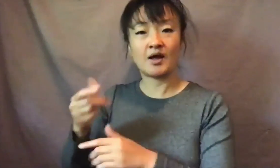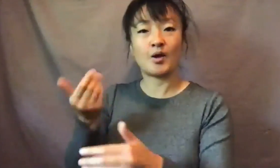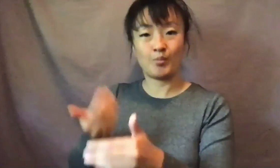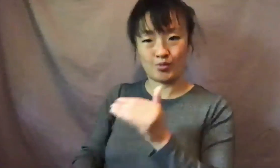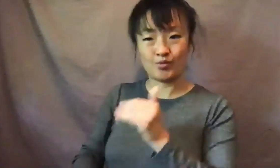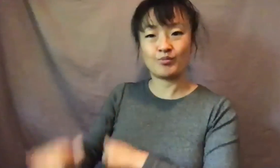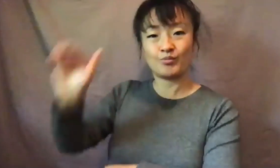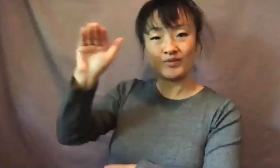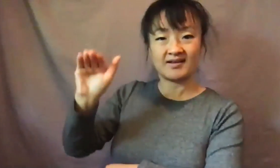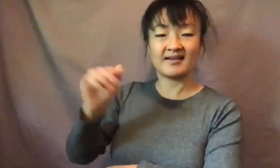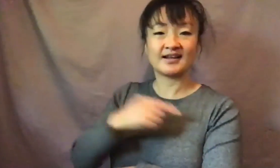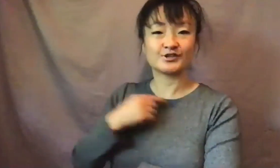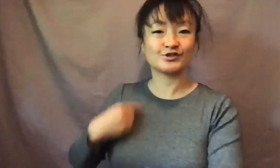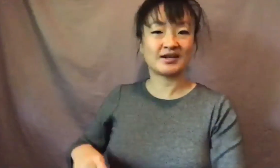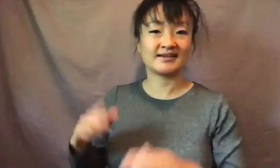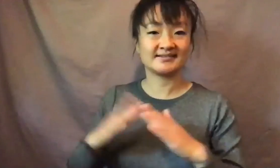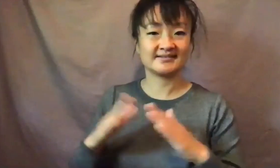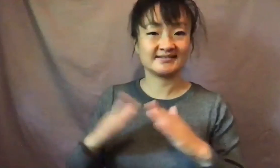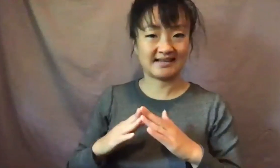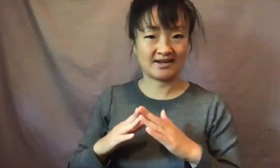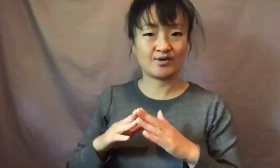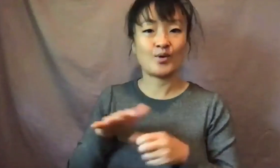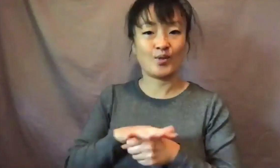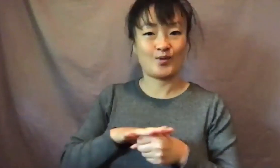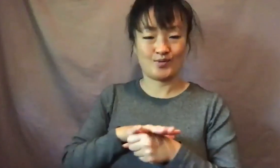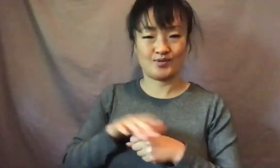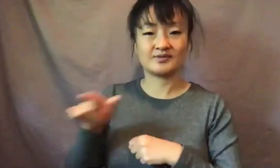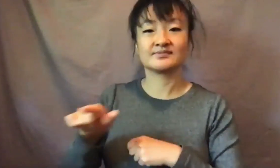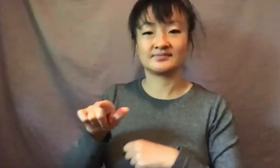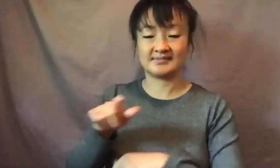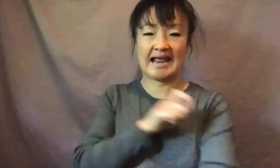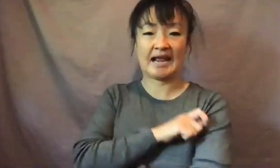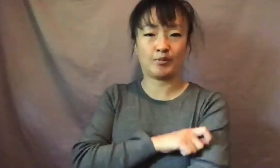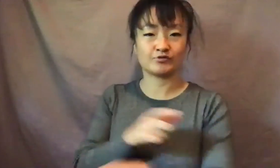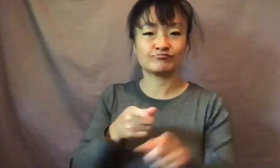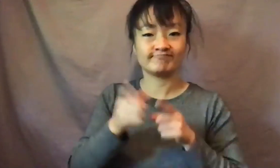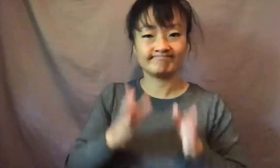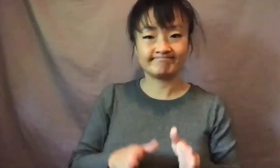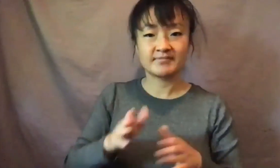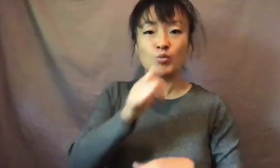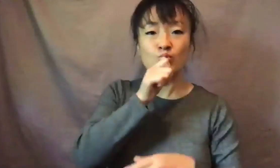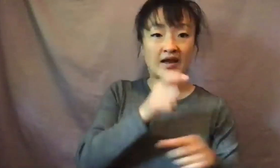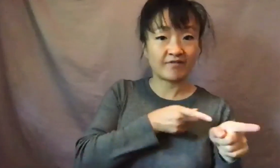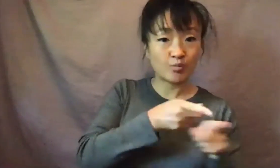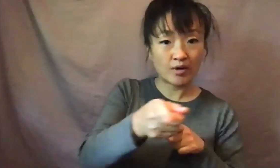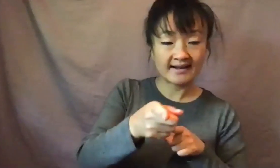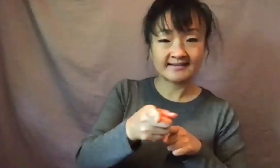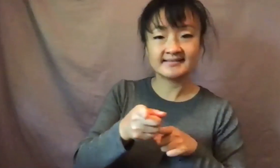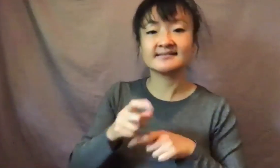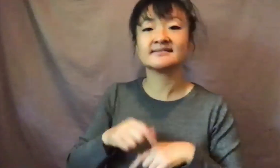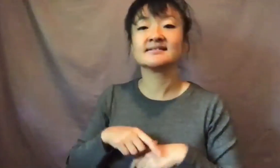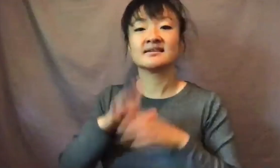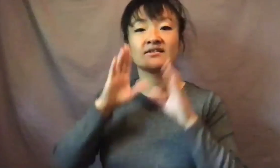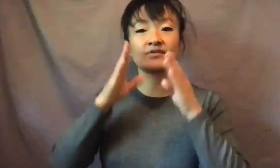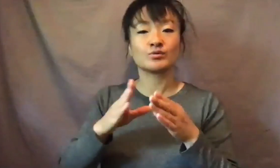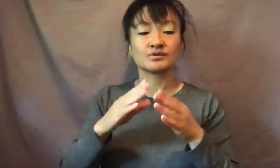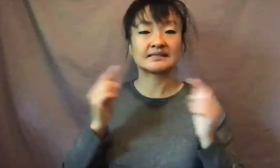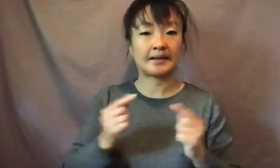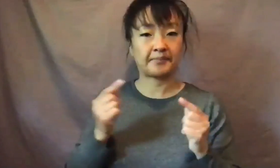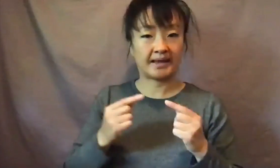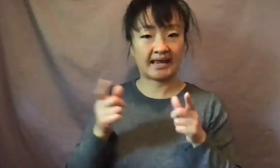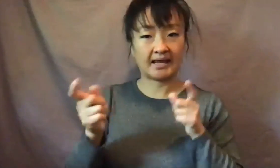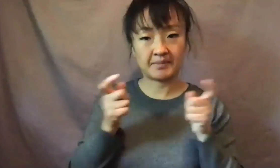is a NYS licensed acupuncturist. She sees patients in private practice with a focus on pain management, trauma